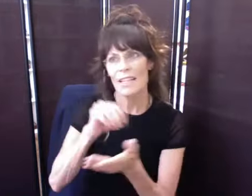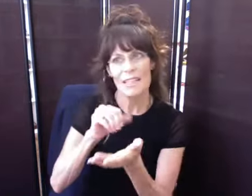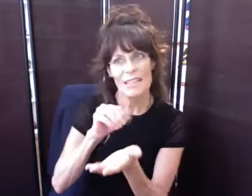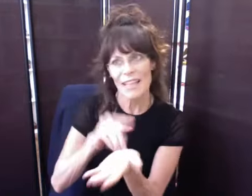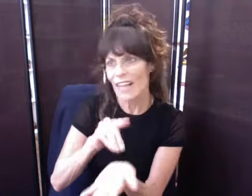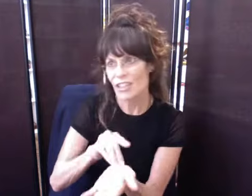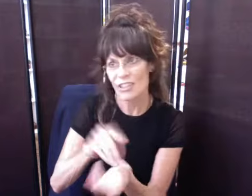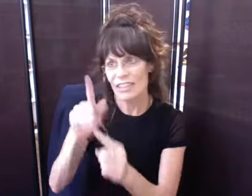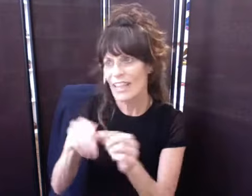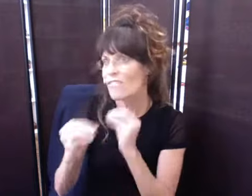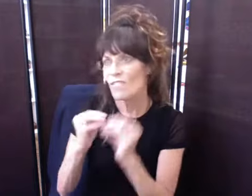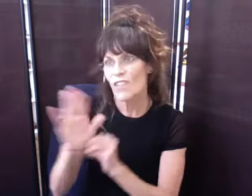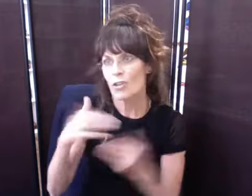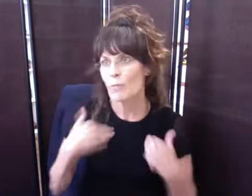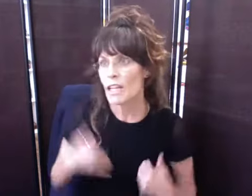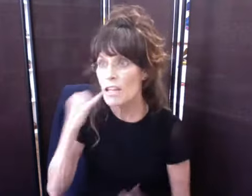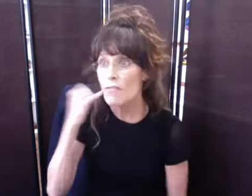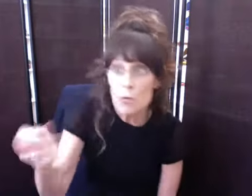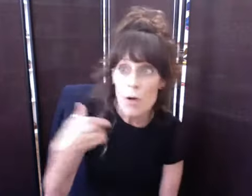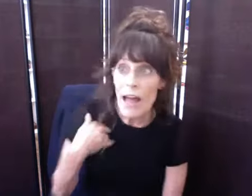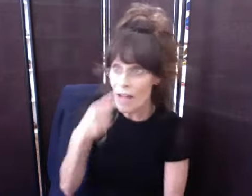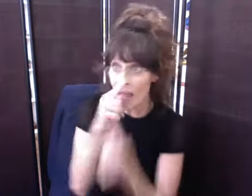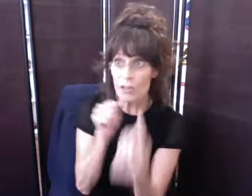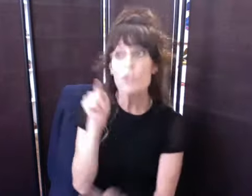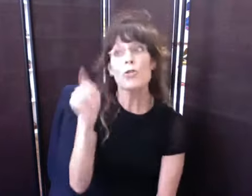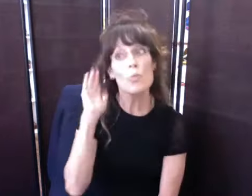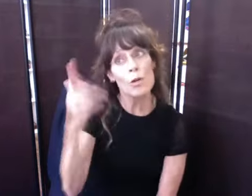allergy, you're going to have it till the day you die. Until they throw dirt on you, you're going to have it.